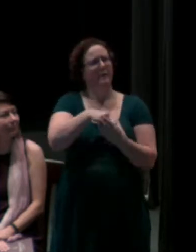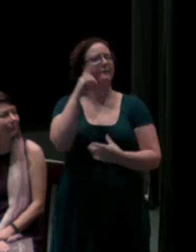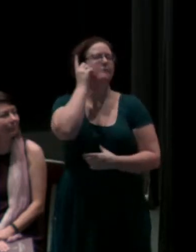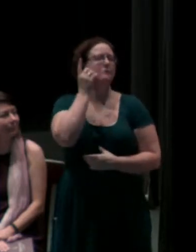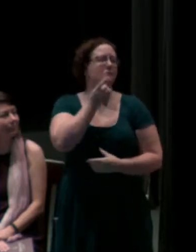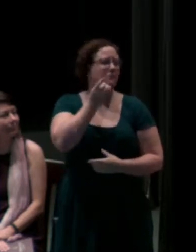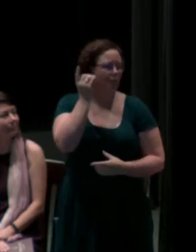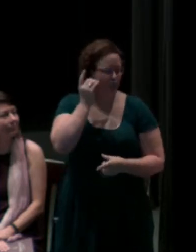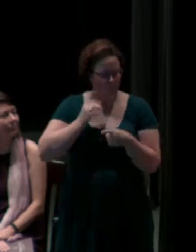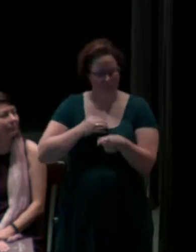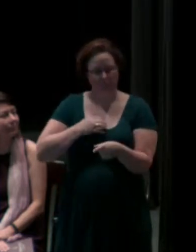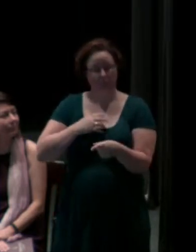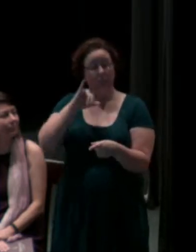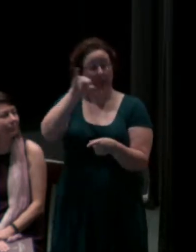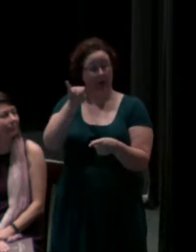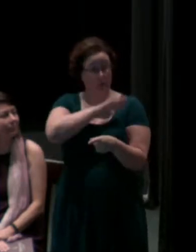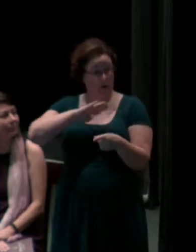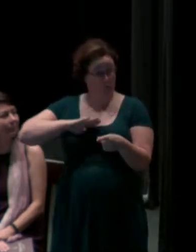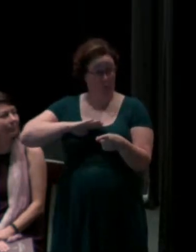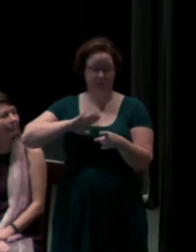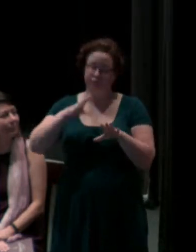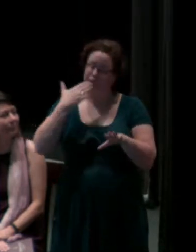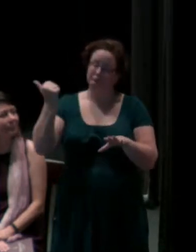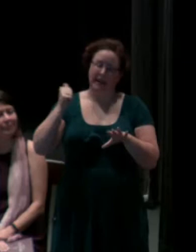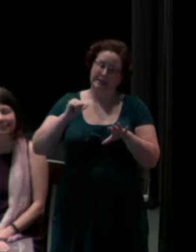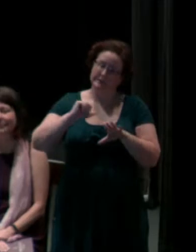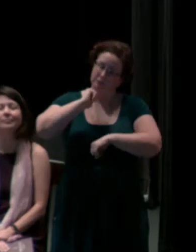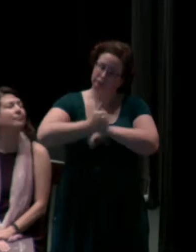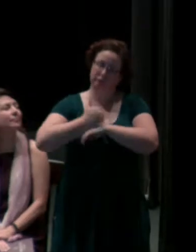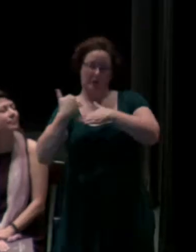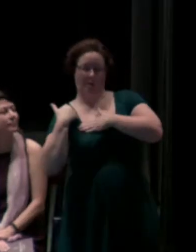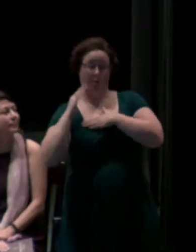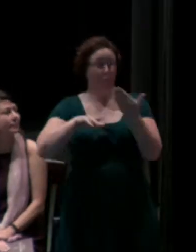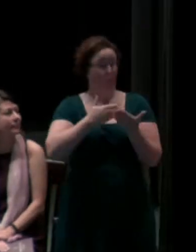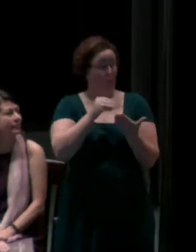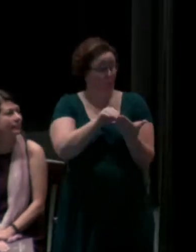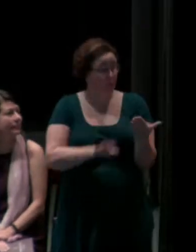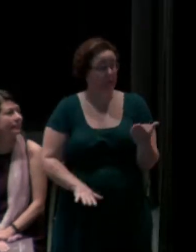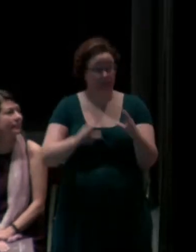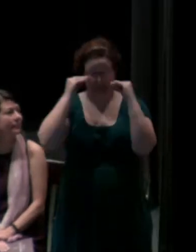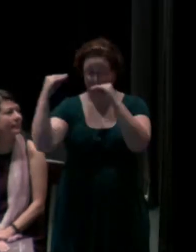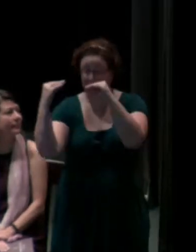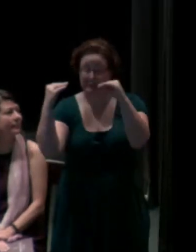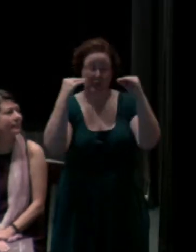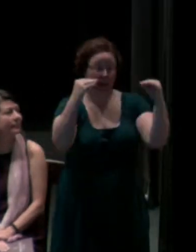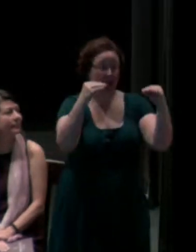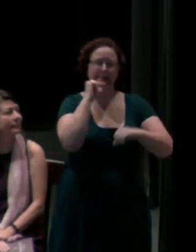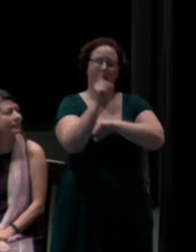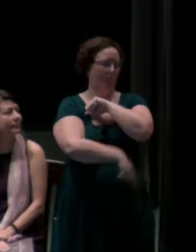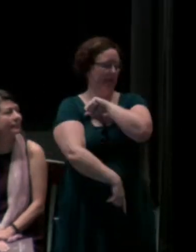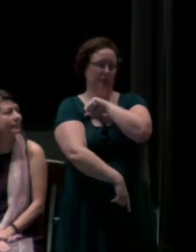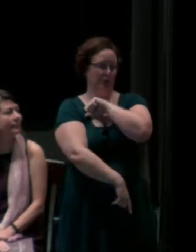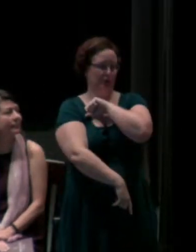halls. J-Board does its best to implement accountability among the entire student body by educating Scotties rather than punishing